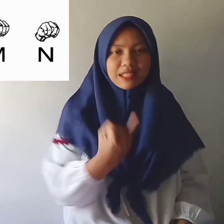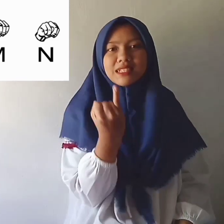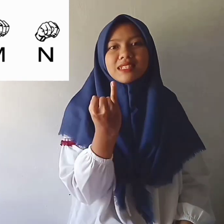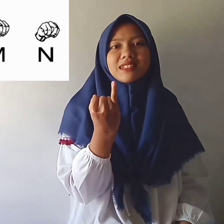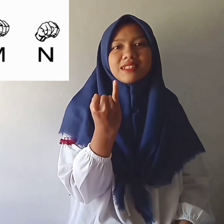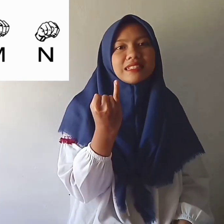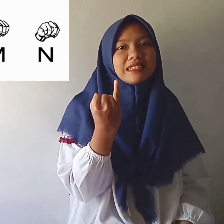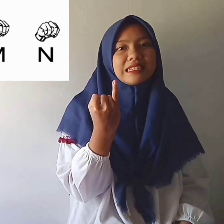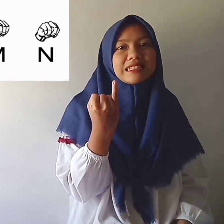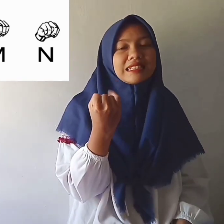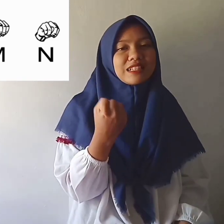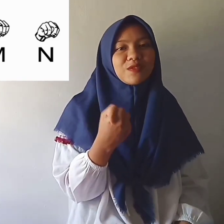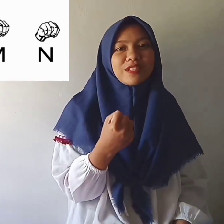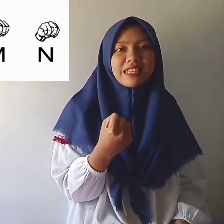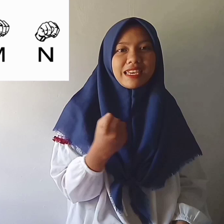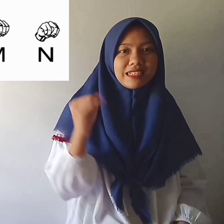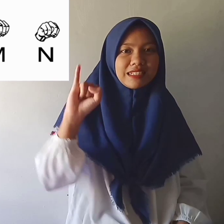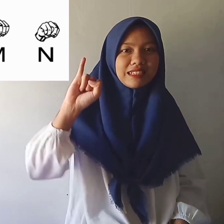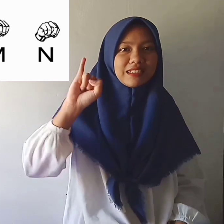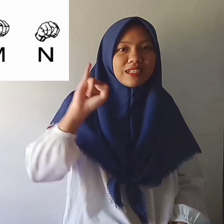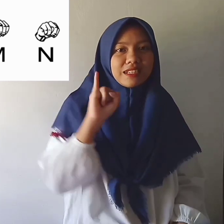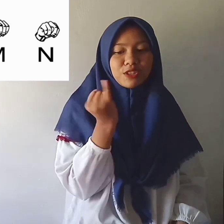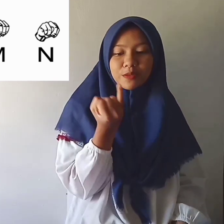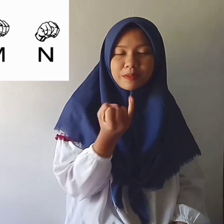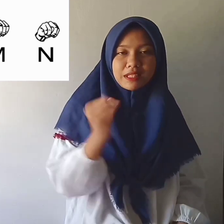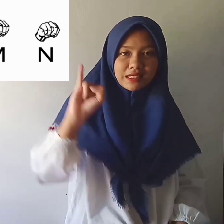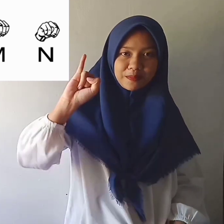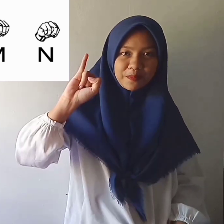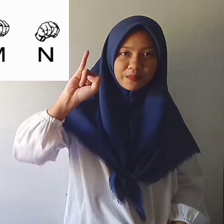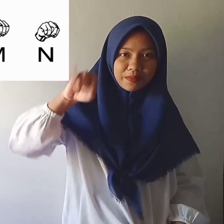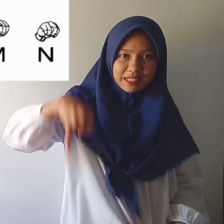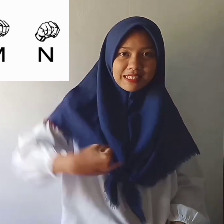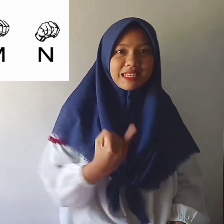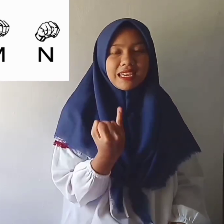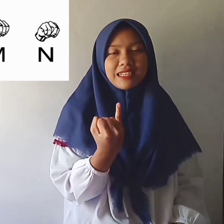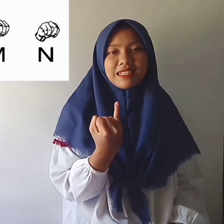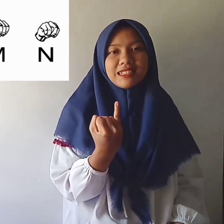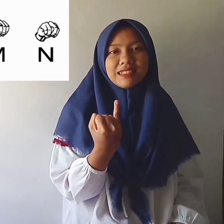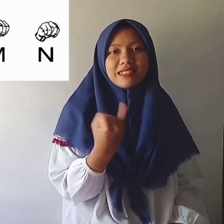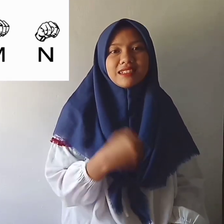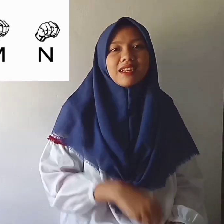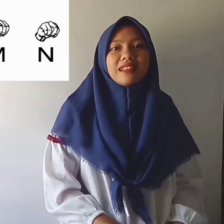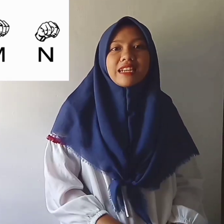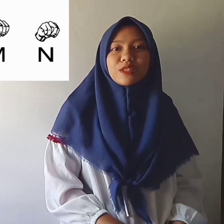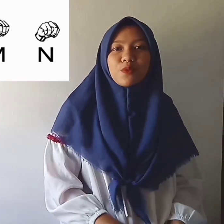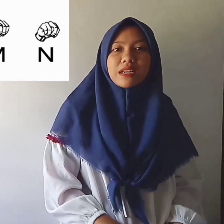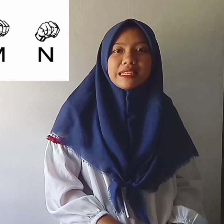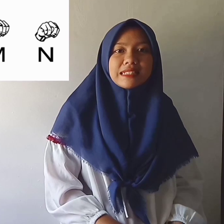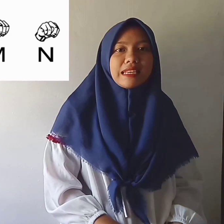this. It stands for J. Shall we repeat it? J. The next one is